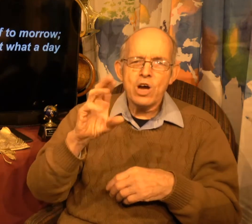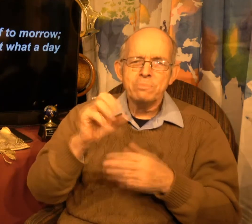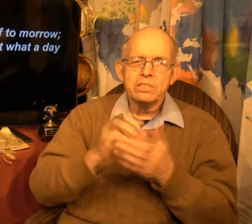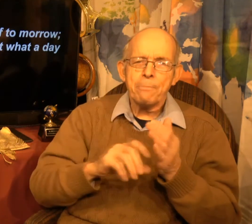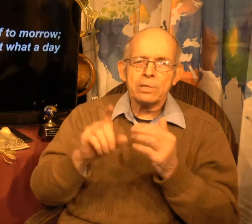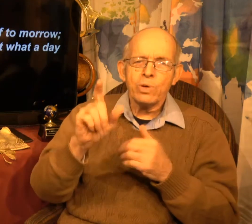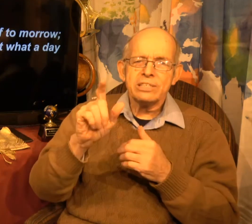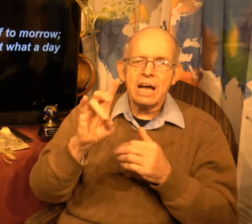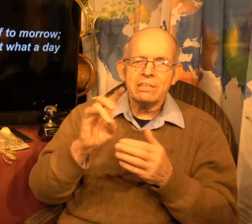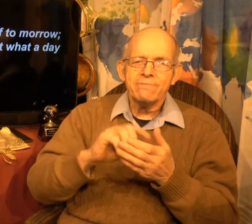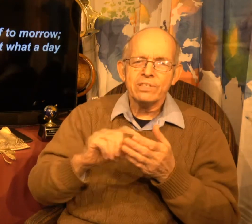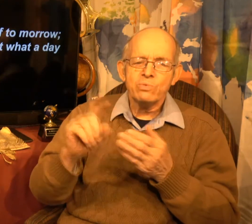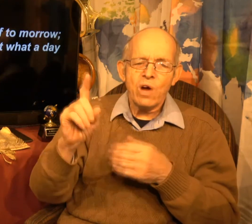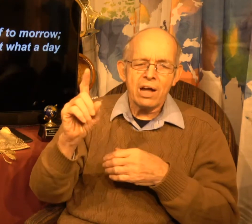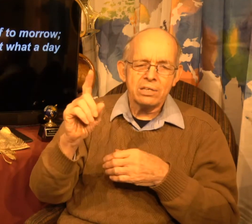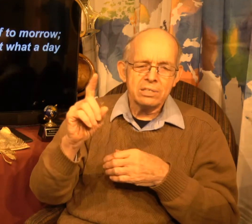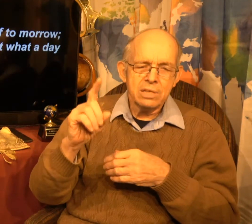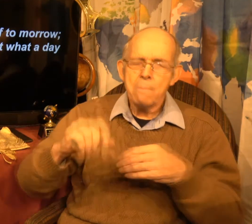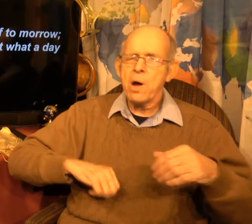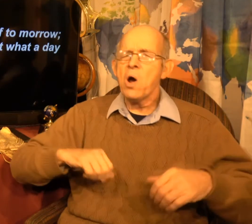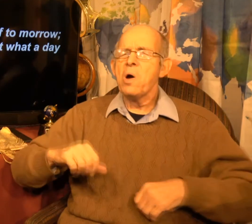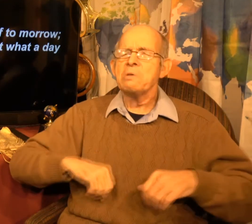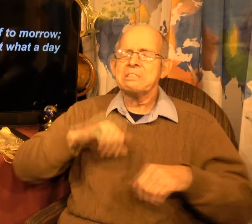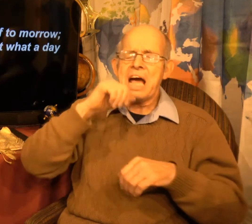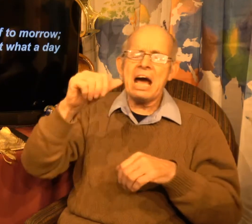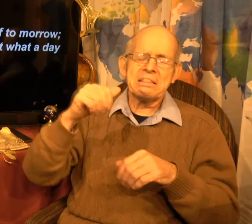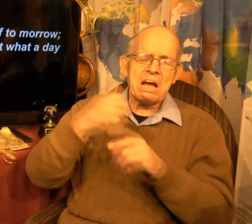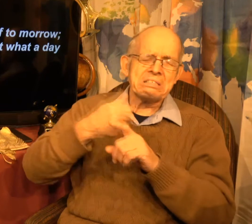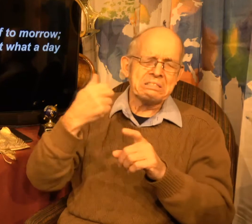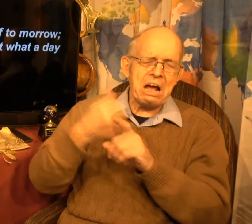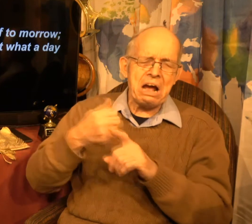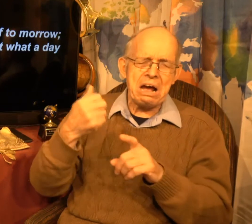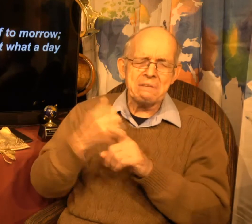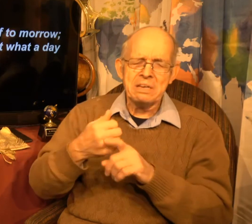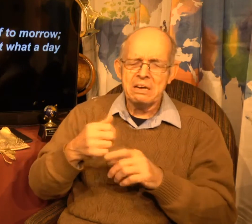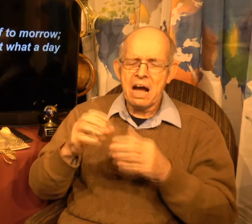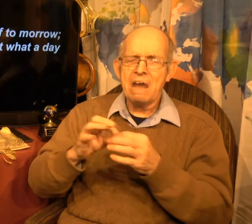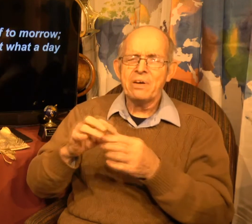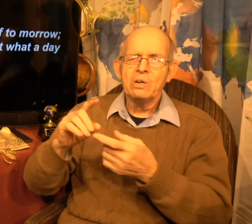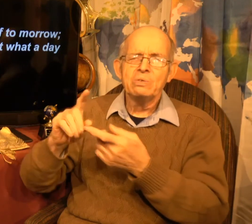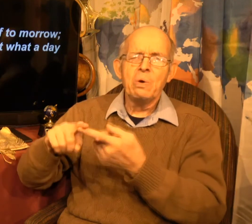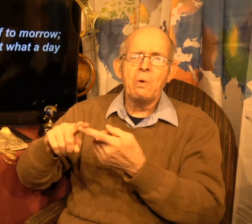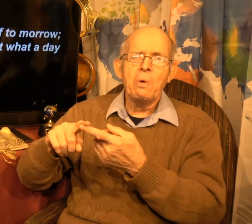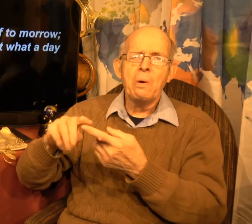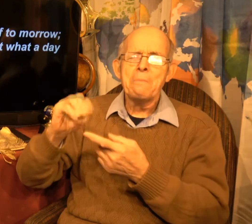Proverbs chapter 27, verse 1. Boast not thyself of